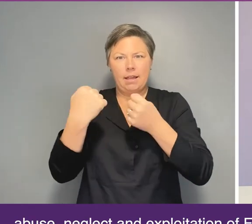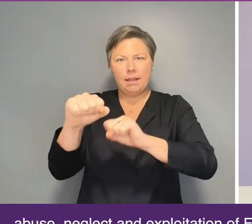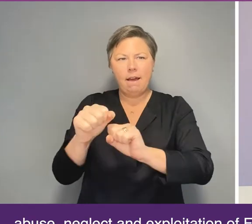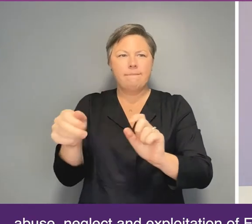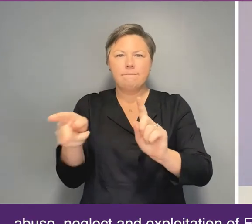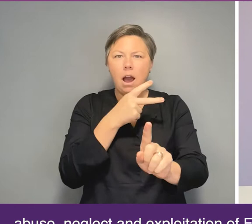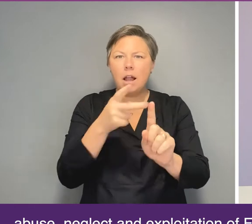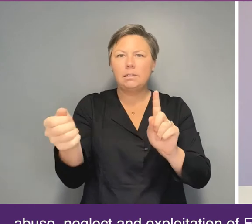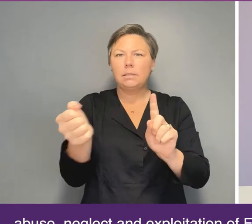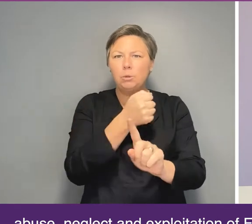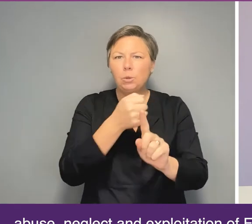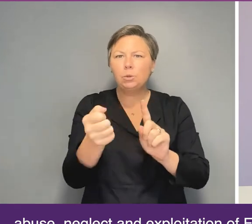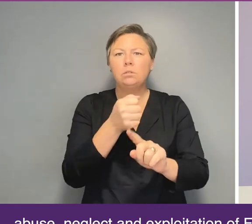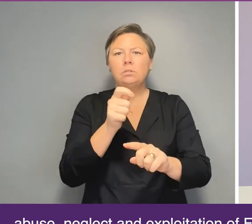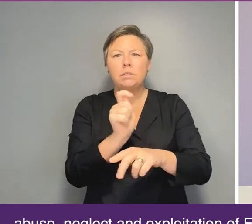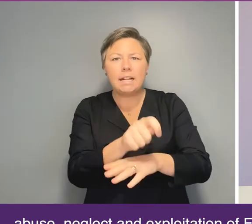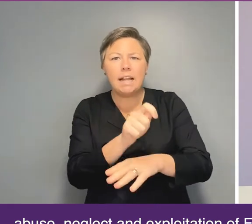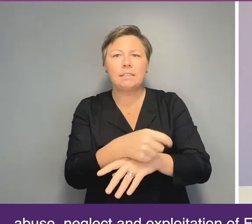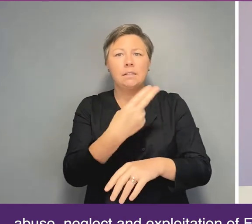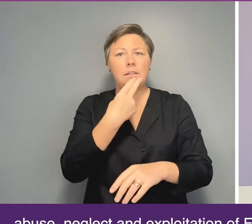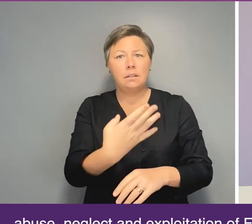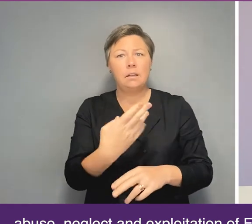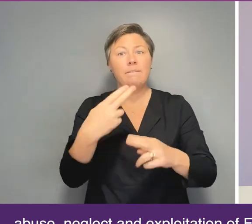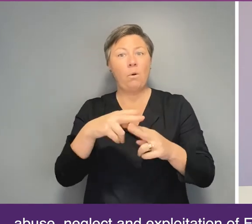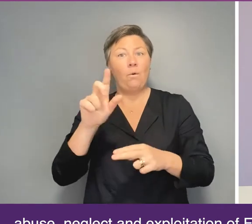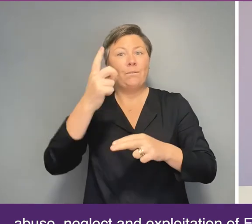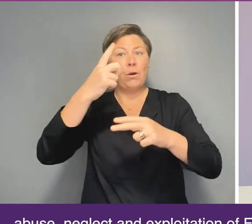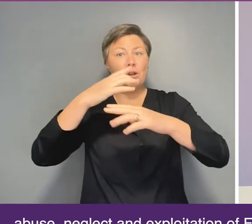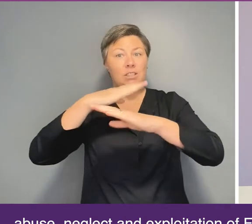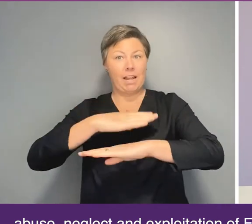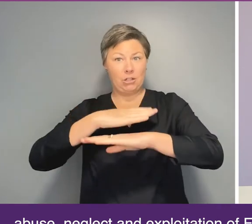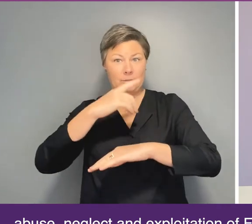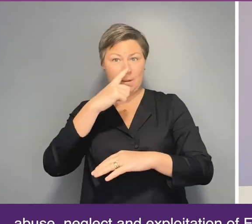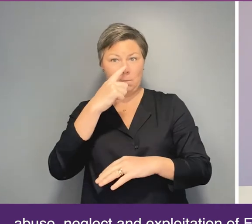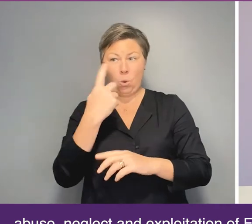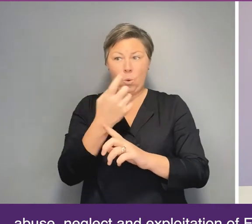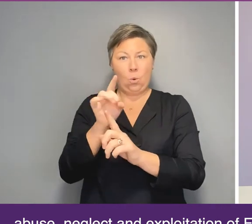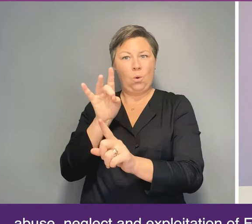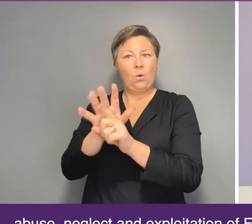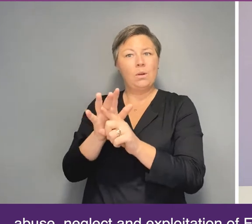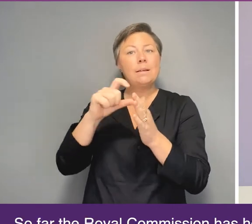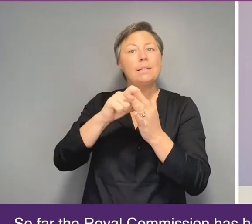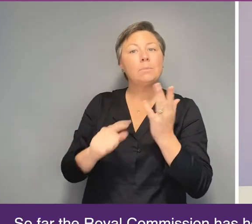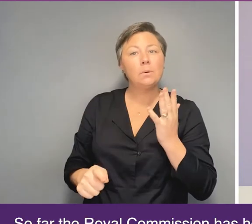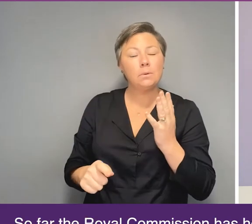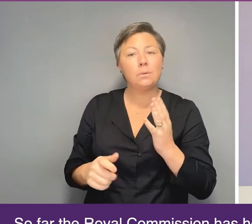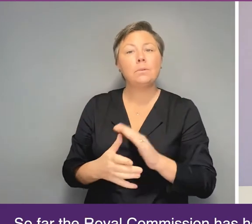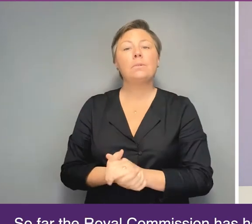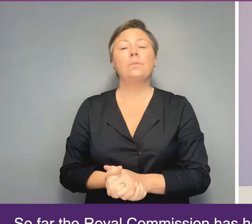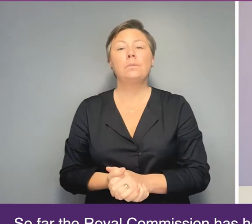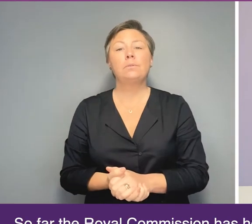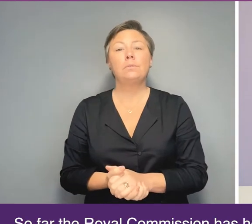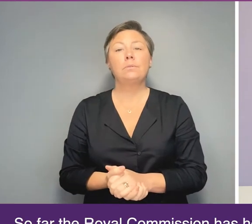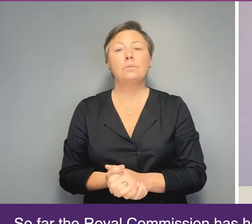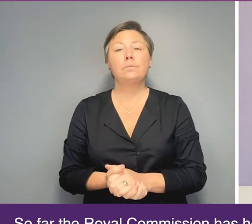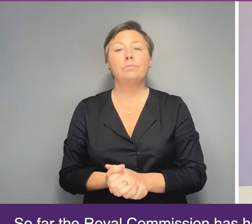abuse, neglect and exploitation of First Nations people with disability. So far, the Royal Commission has